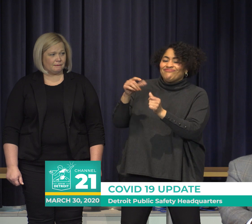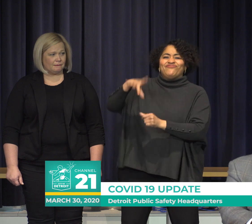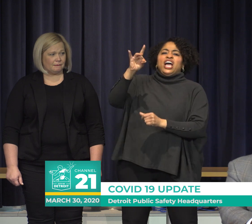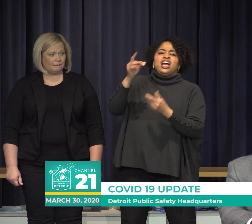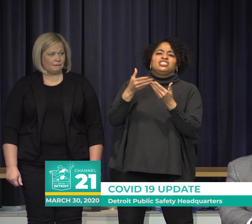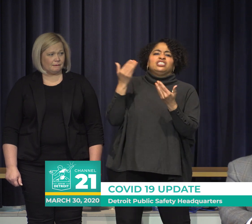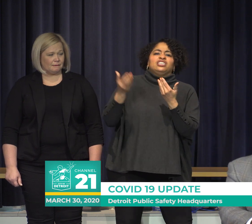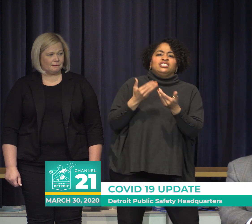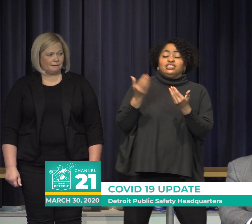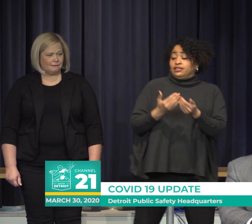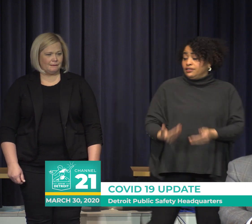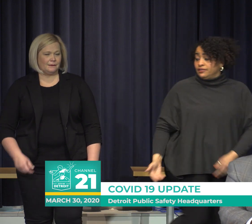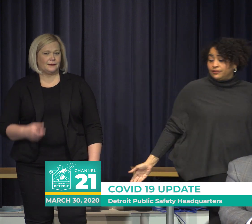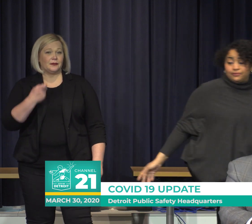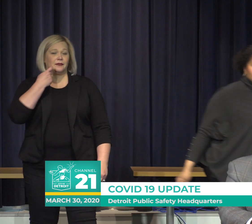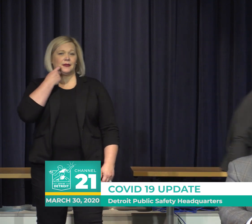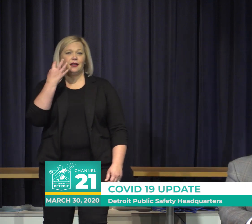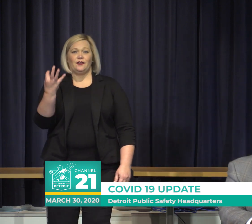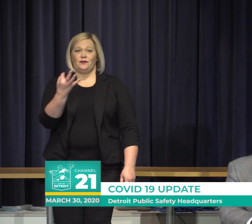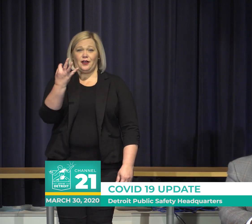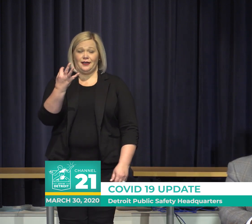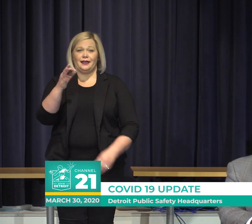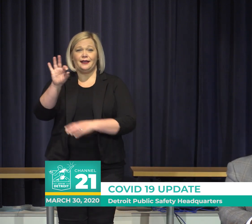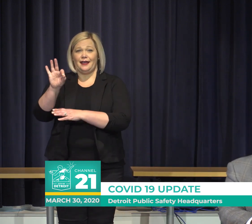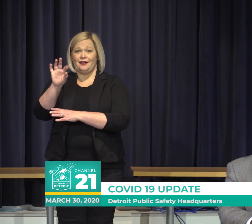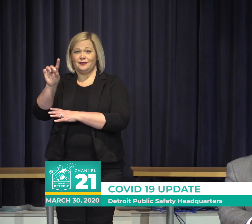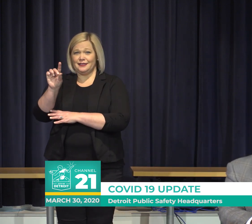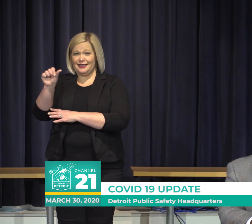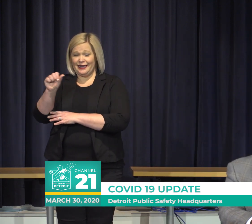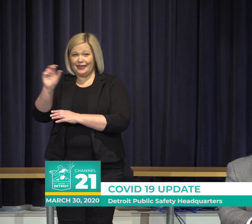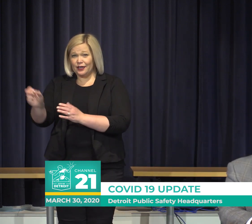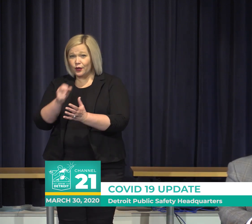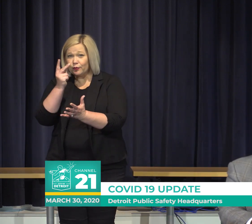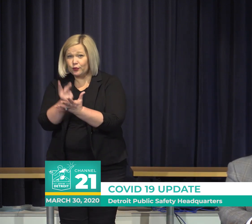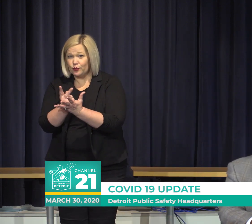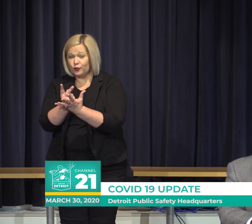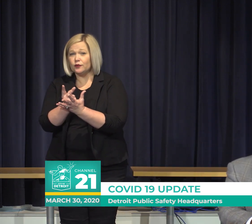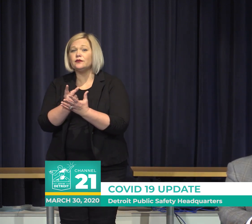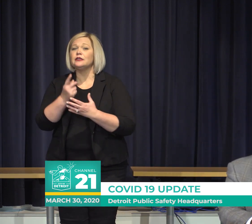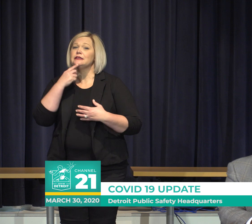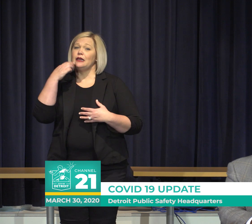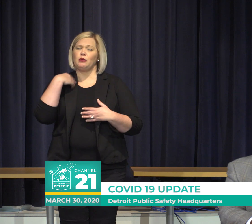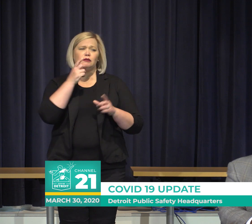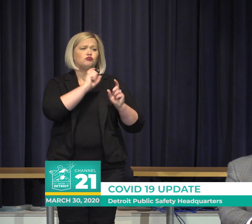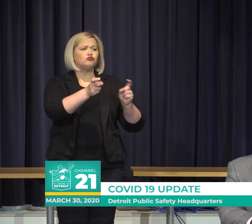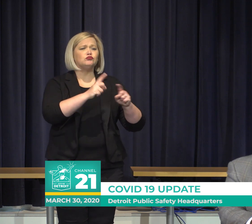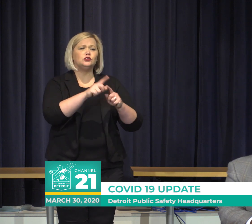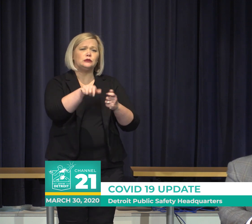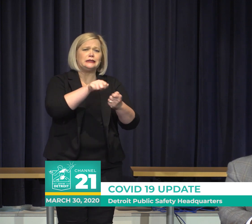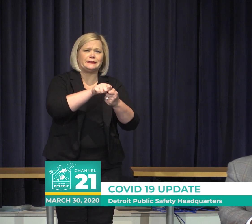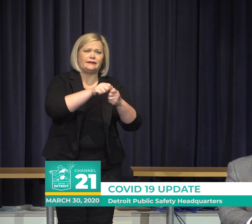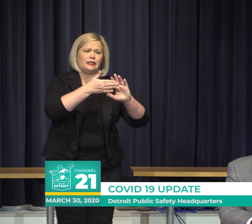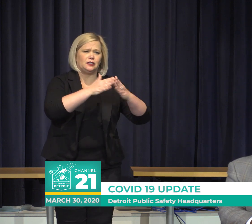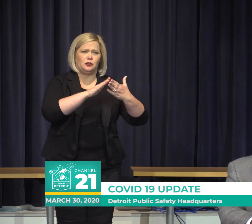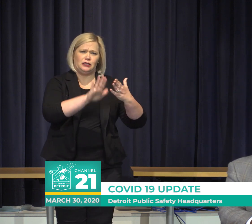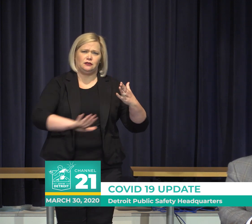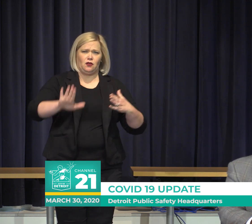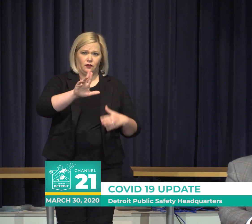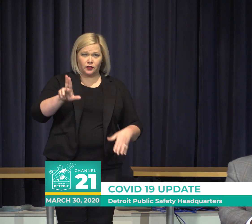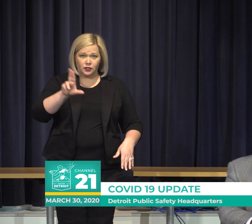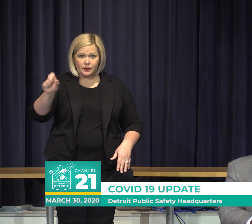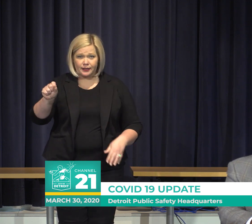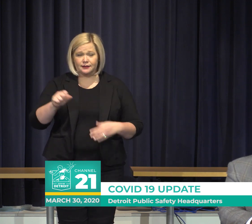Friday, the FDA approved this. They indicated they were going to distribute it to a limited number of communities across the